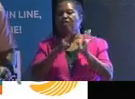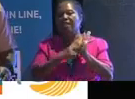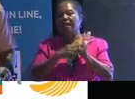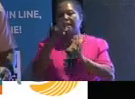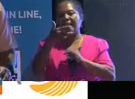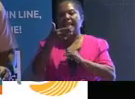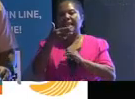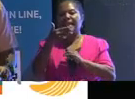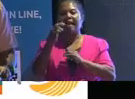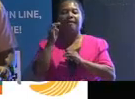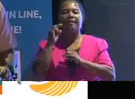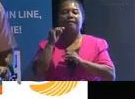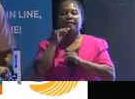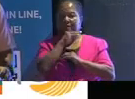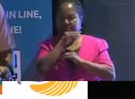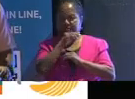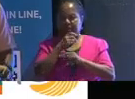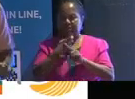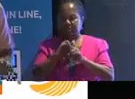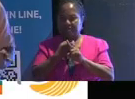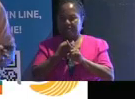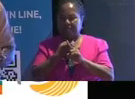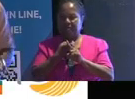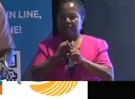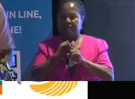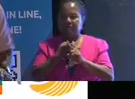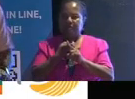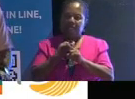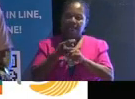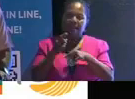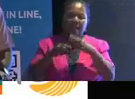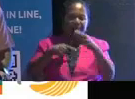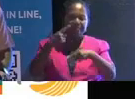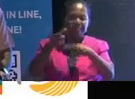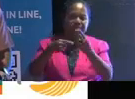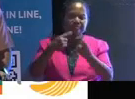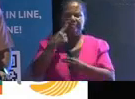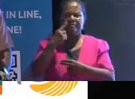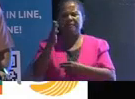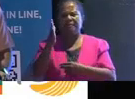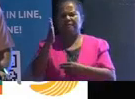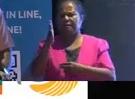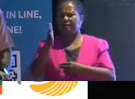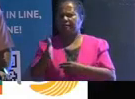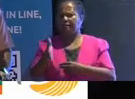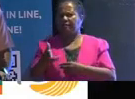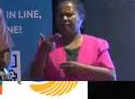900 kina. The explanation says